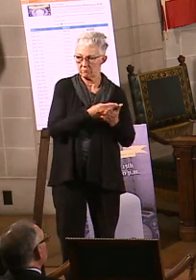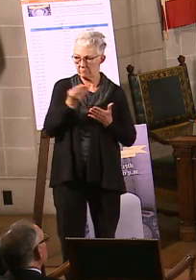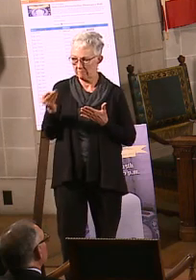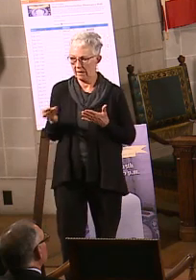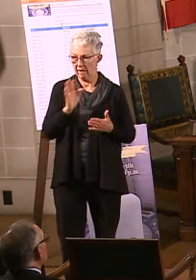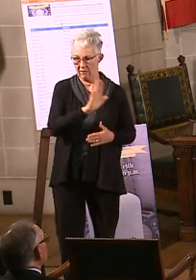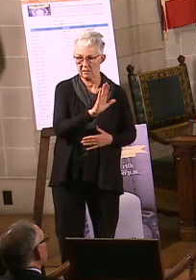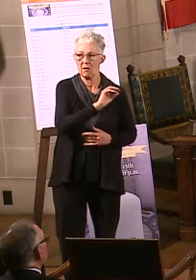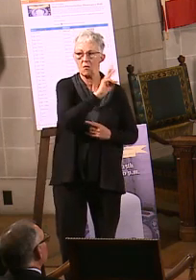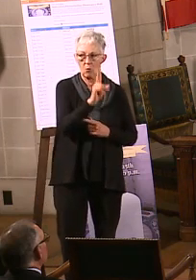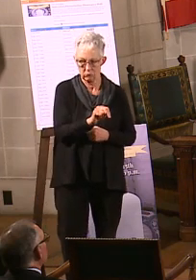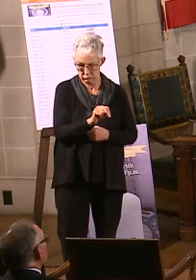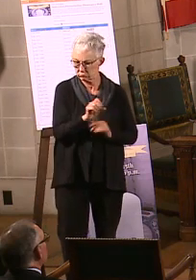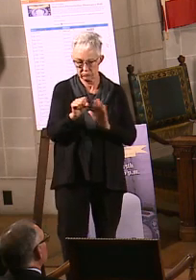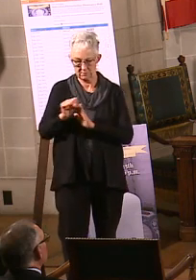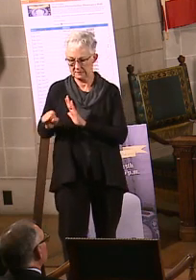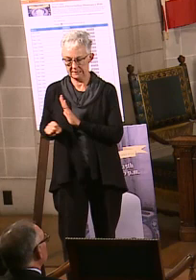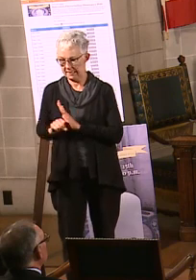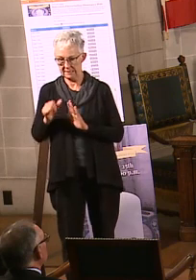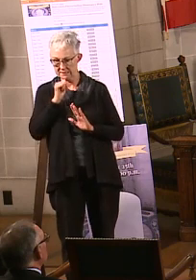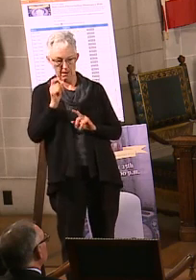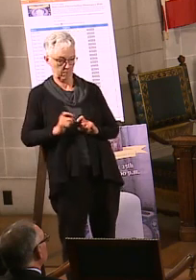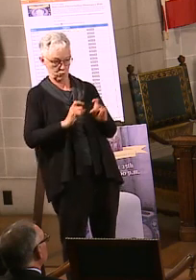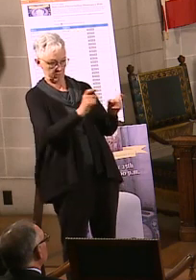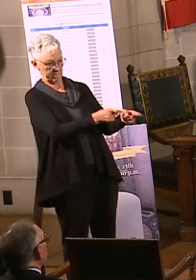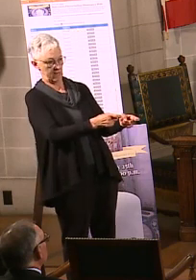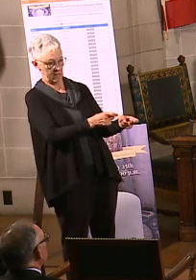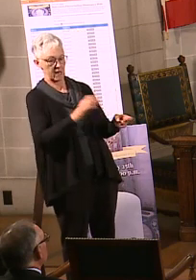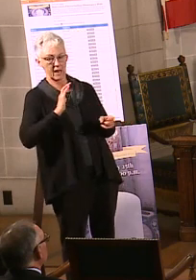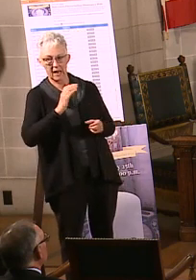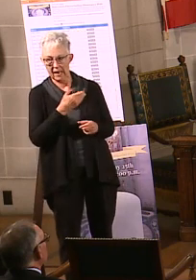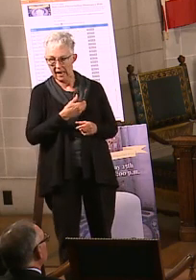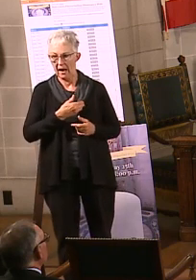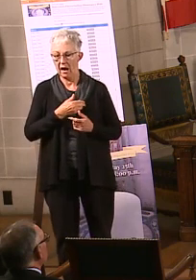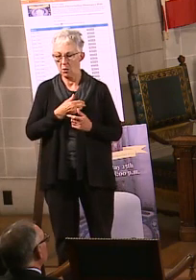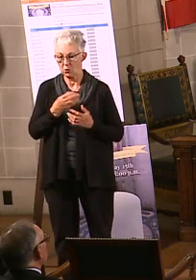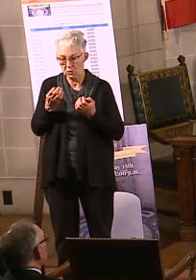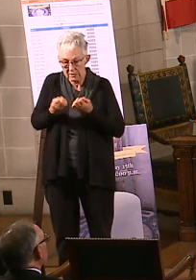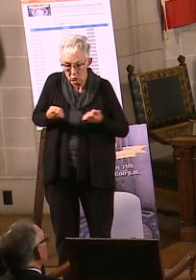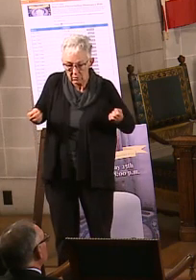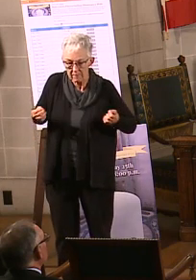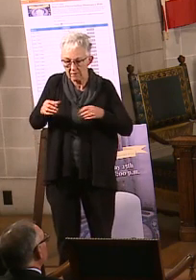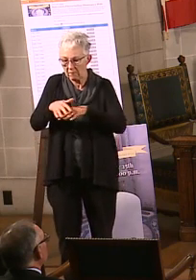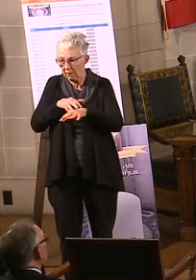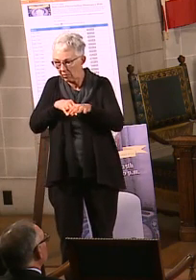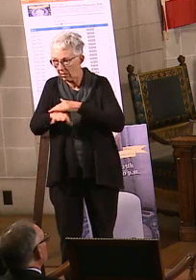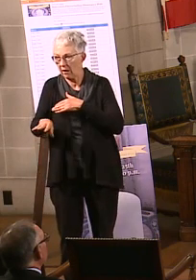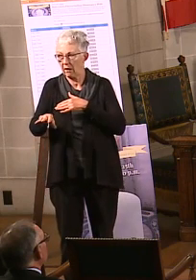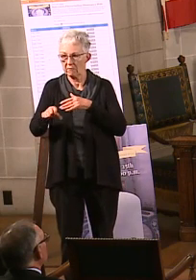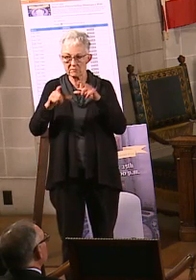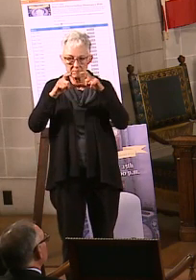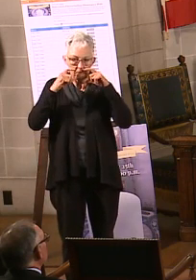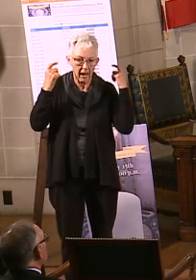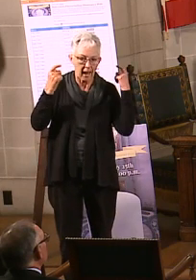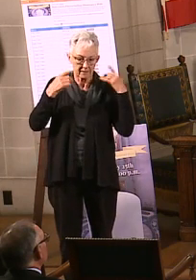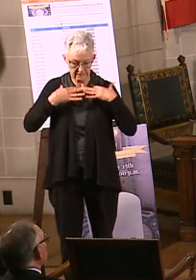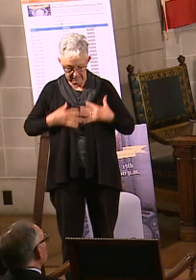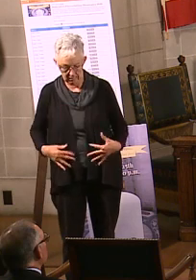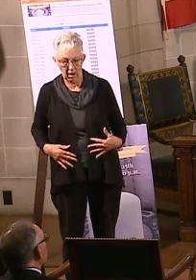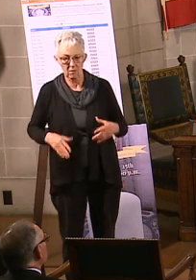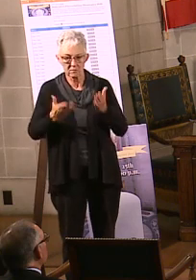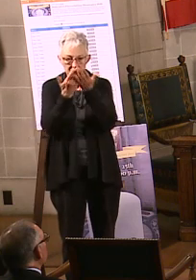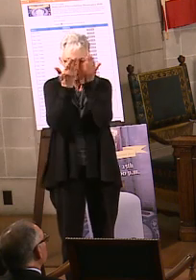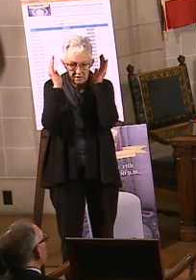just want to be clear that the state is providing PPE to those healthcare people who are protecting us, that kind of group of